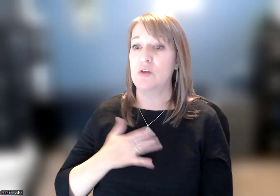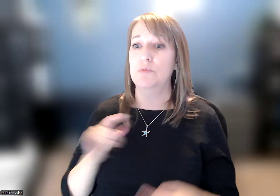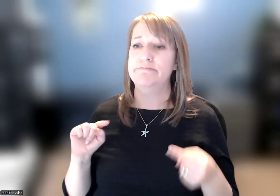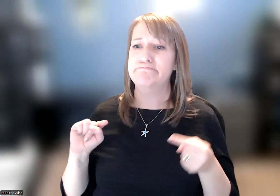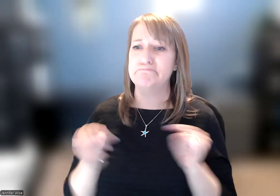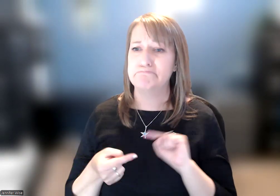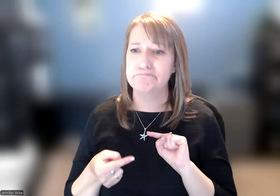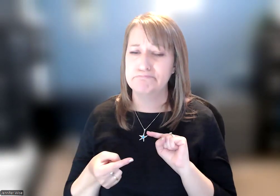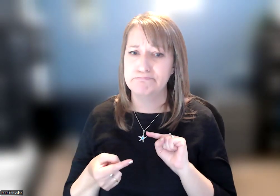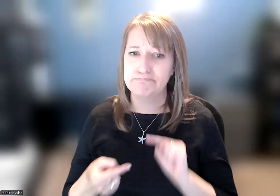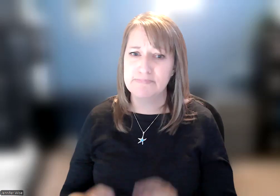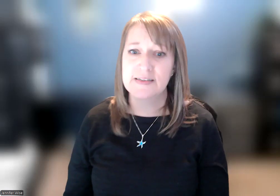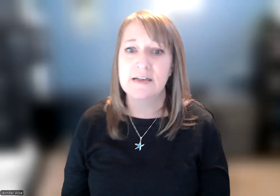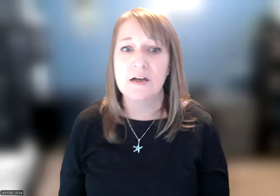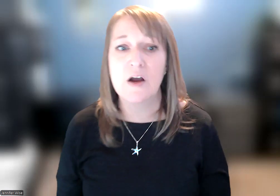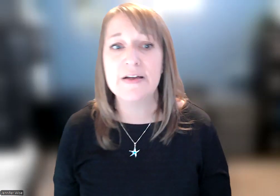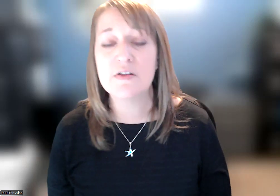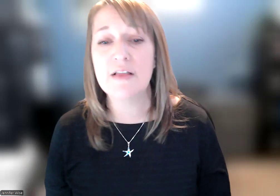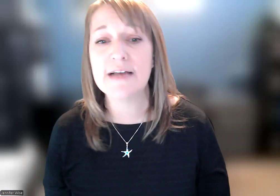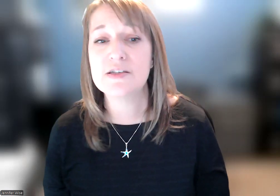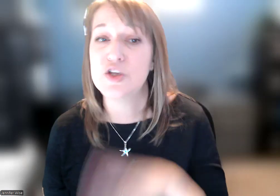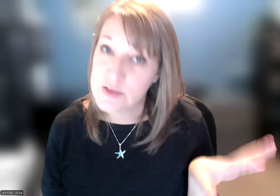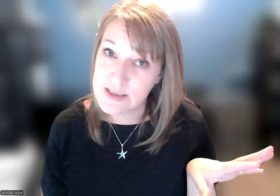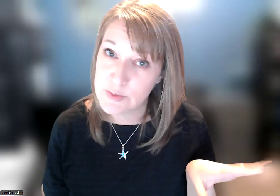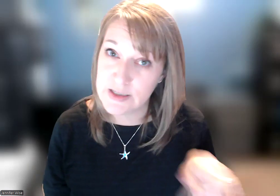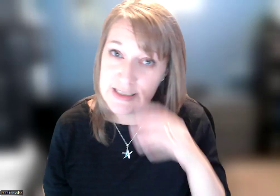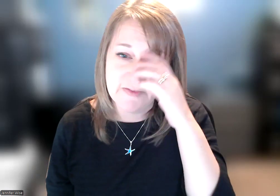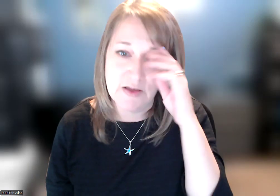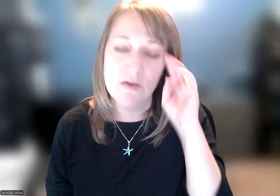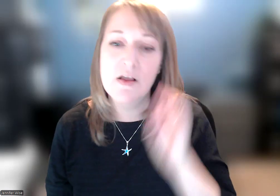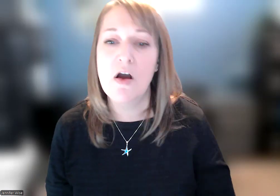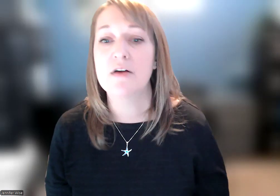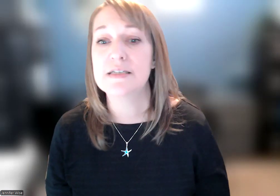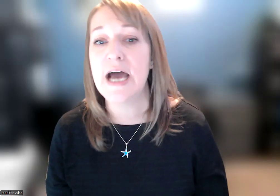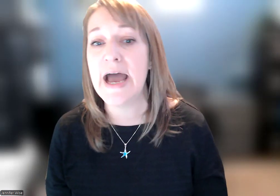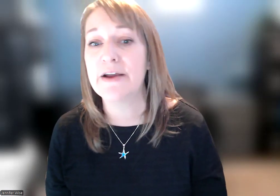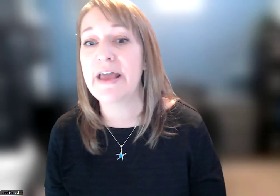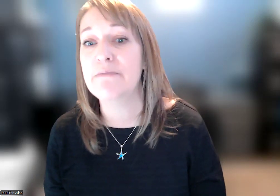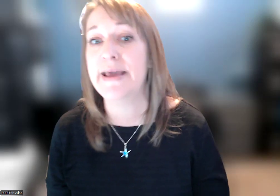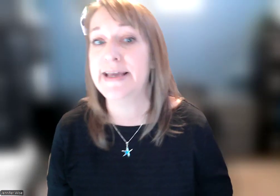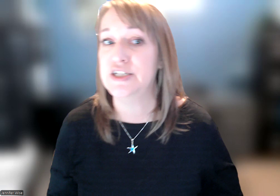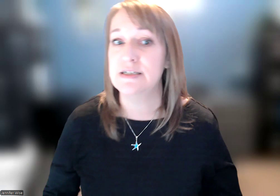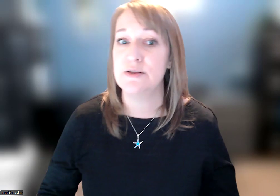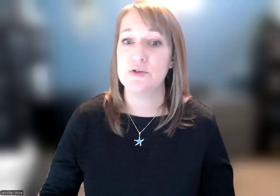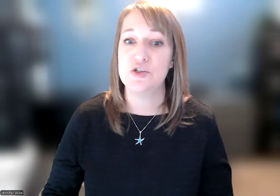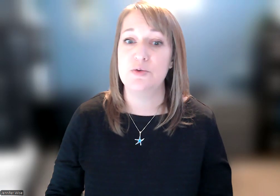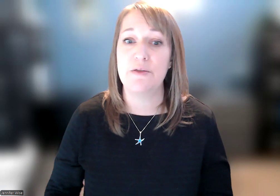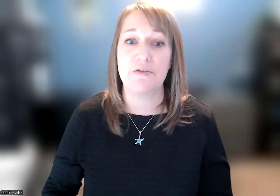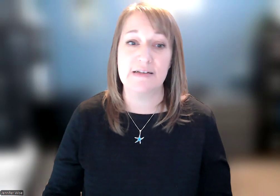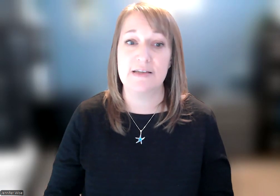though, all right, so the last two, since we already did feel, are tired and patient. Those are two other things that you